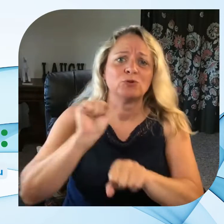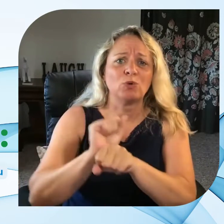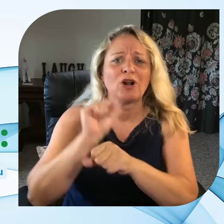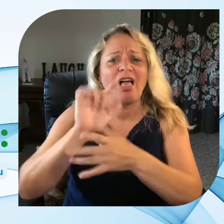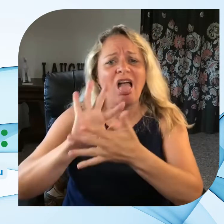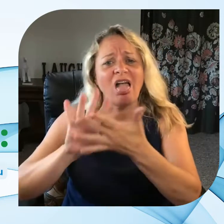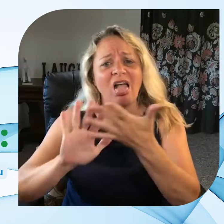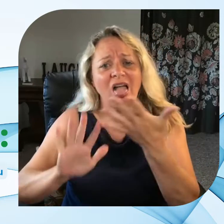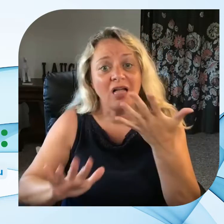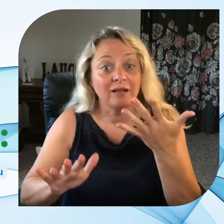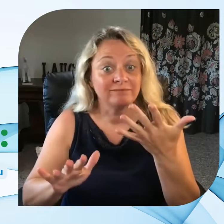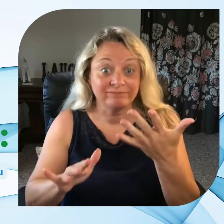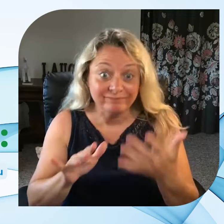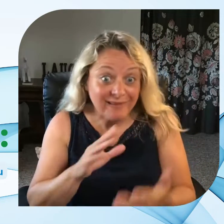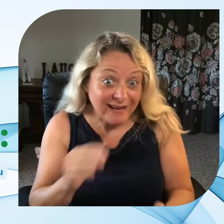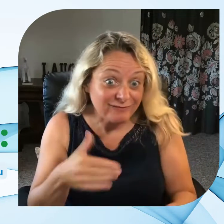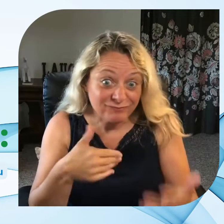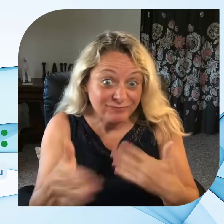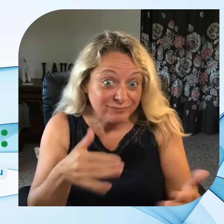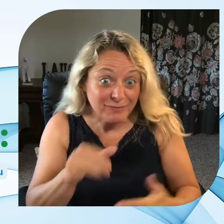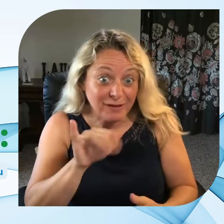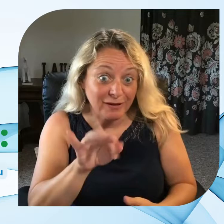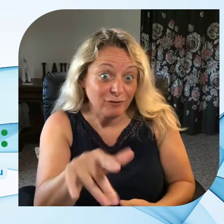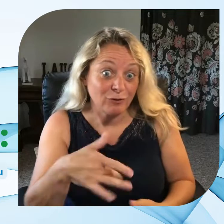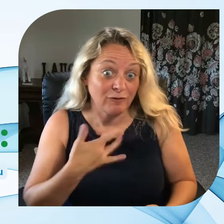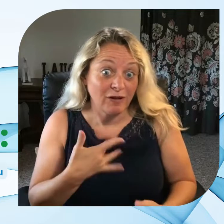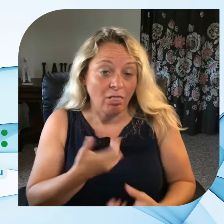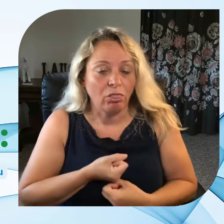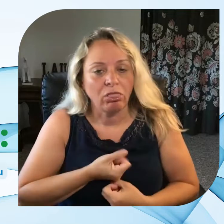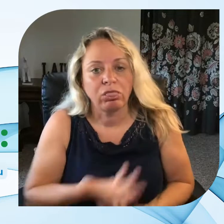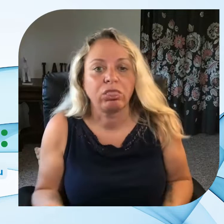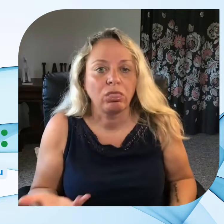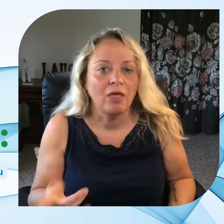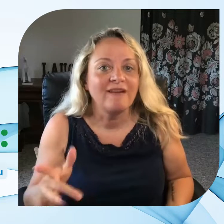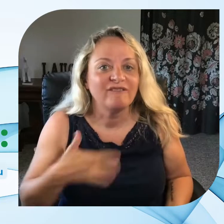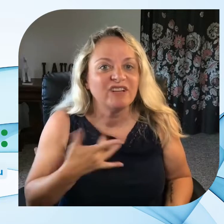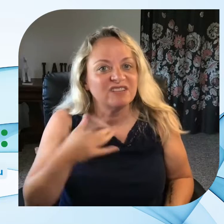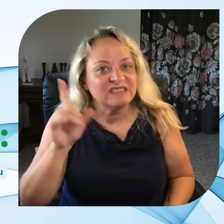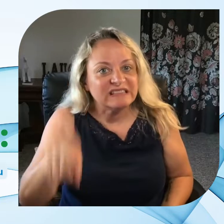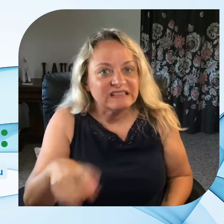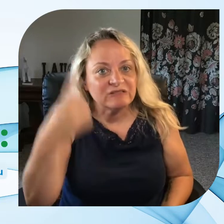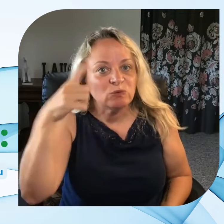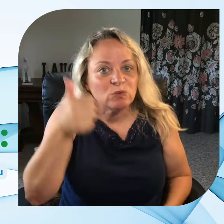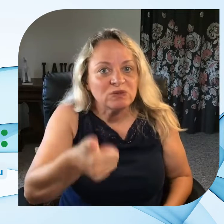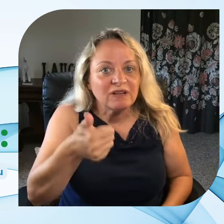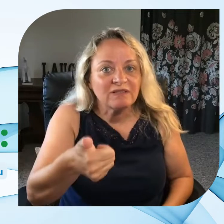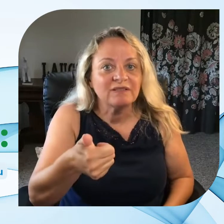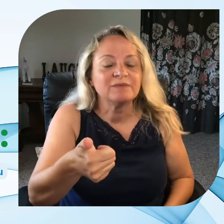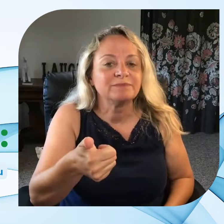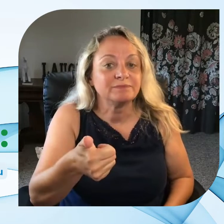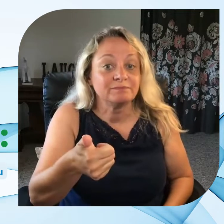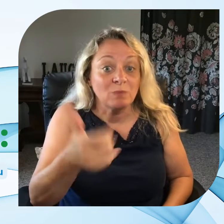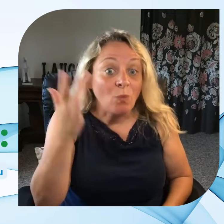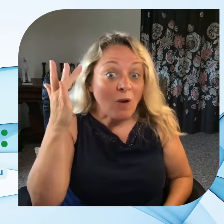drained because you tend to go to the bottom of the list day in and day out?